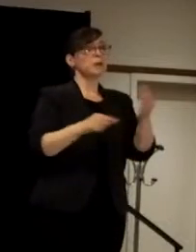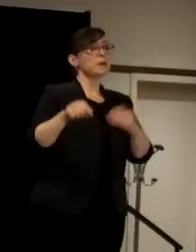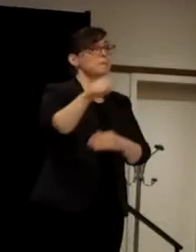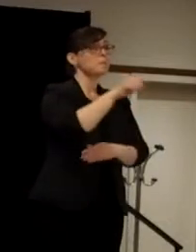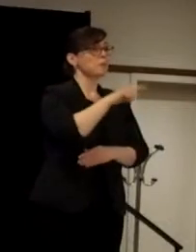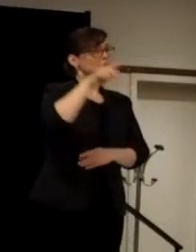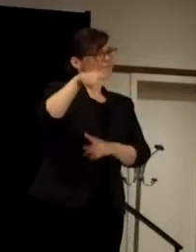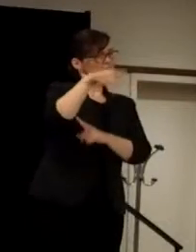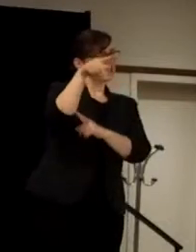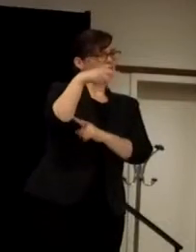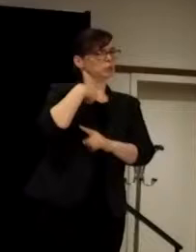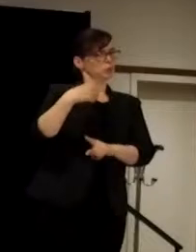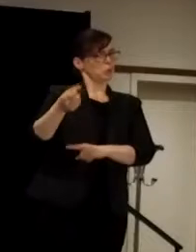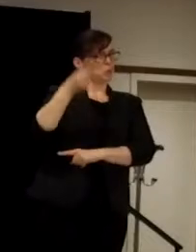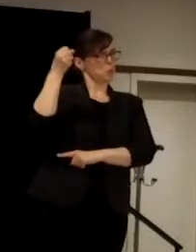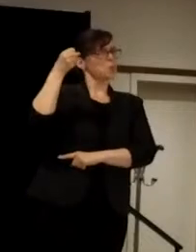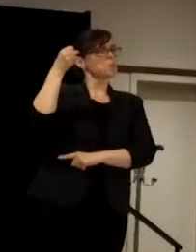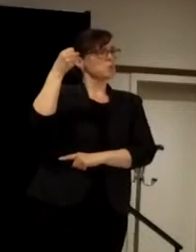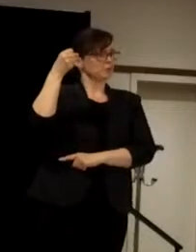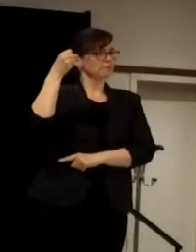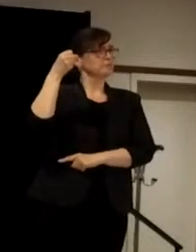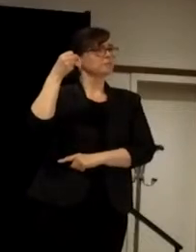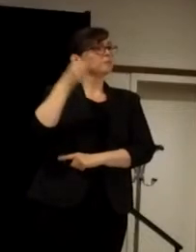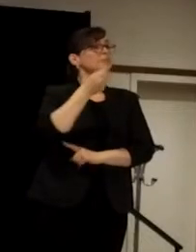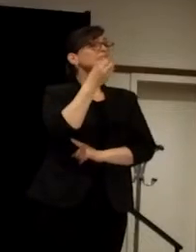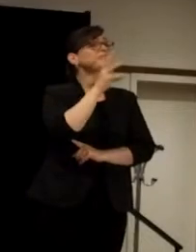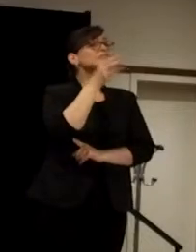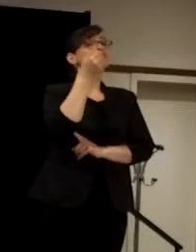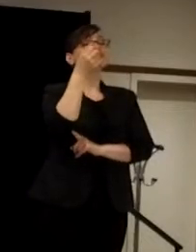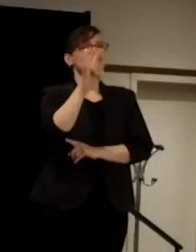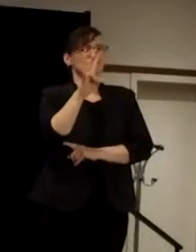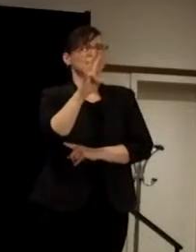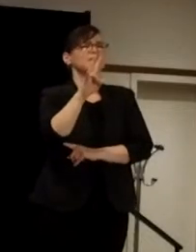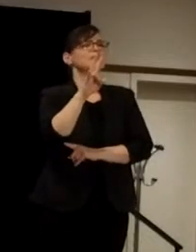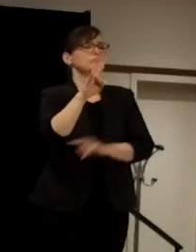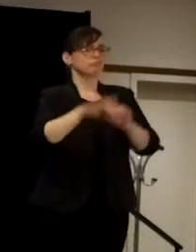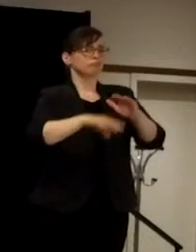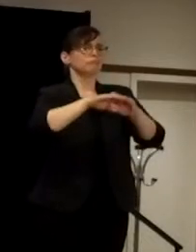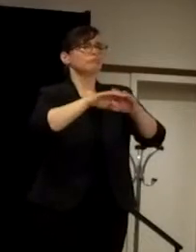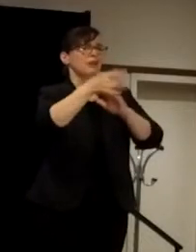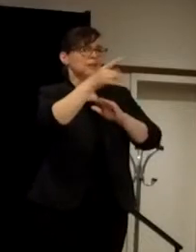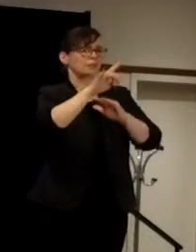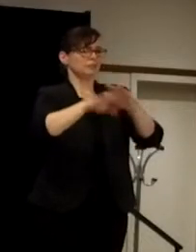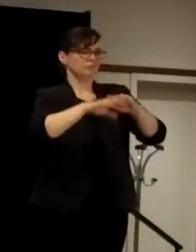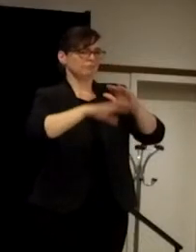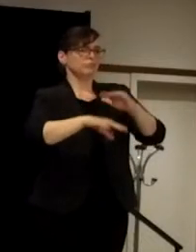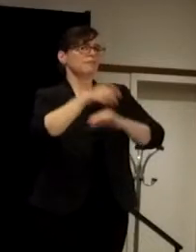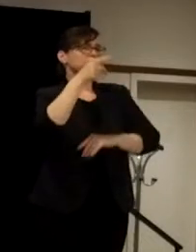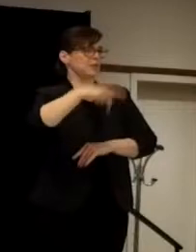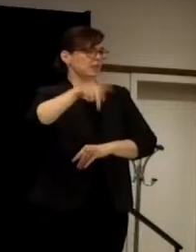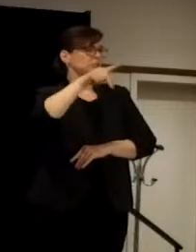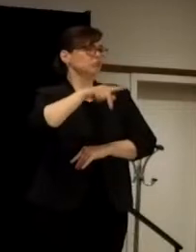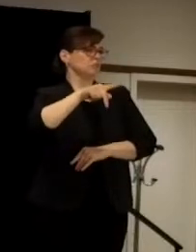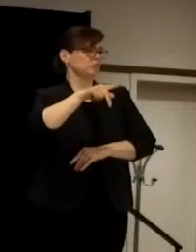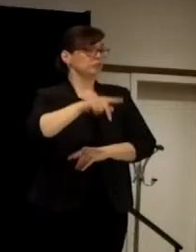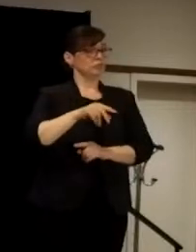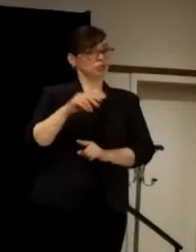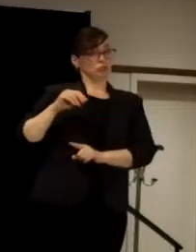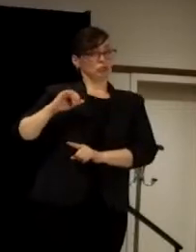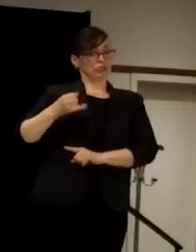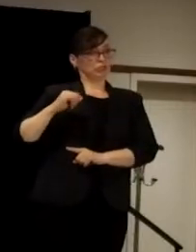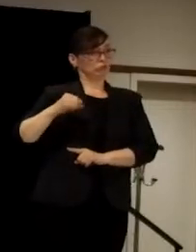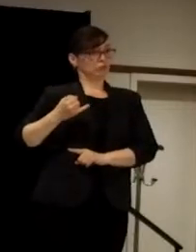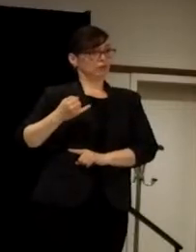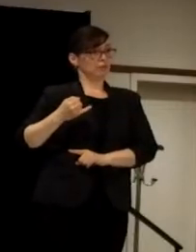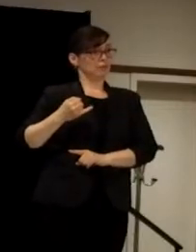these 16 and 17-year-olds. The J&J vaccine, we're still working with our colleges to continue